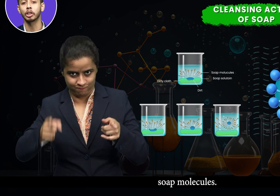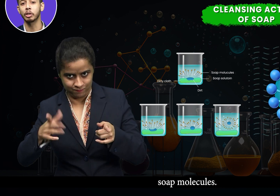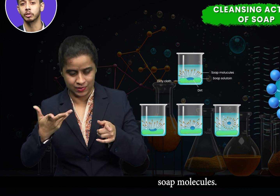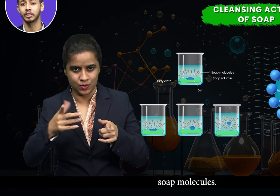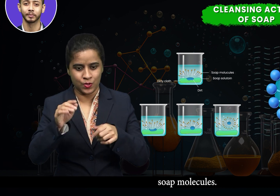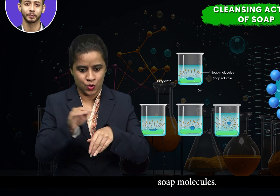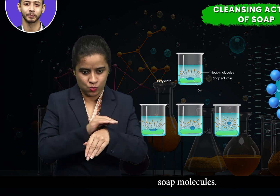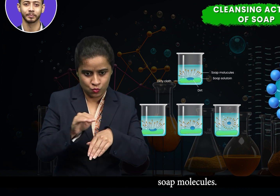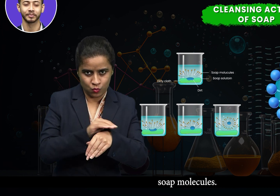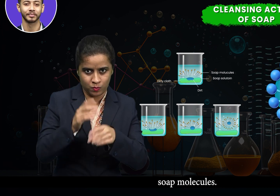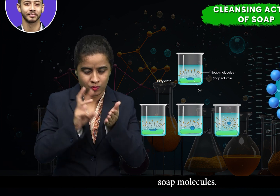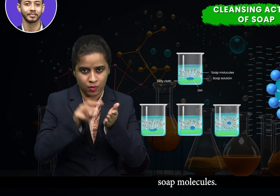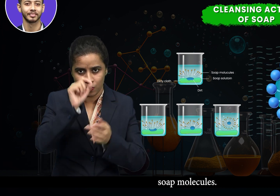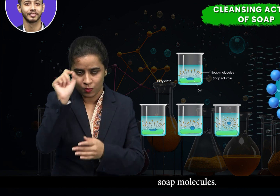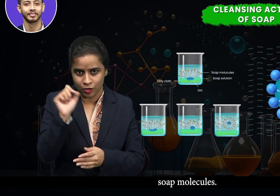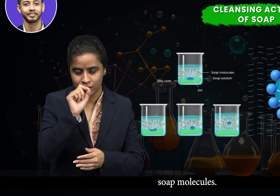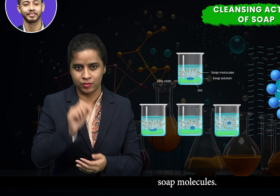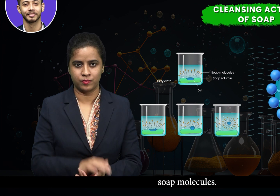soap molecules.